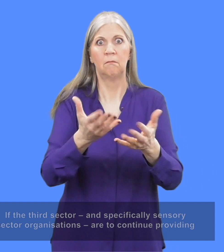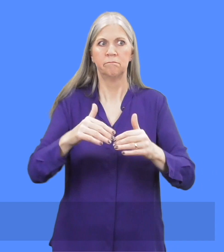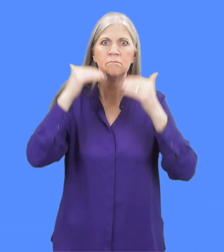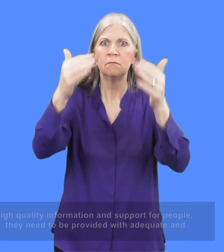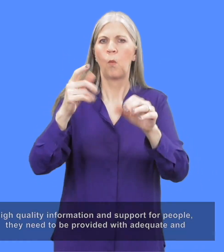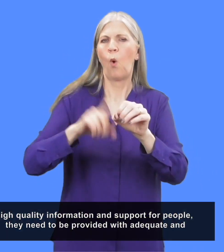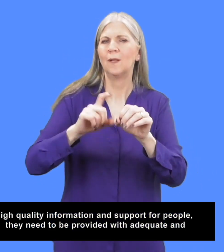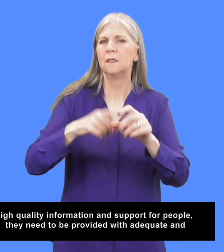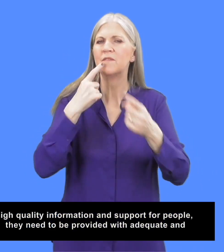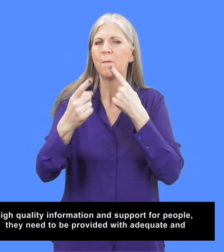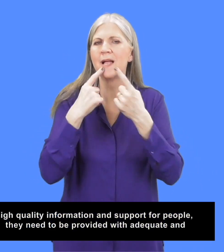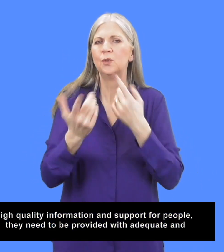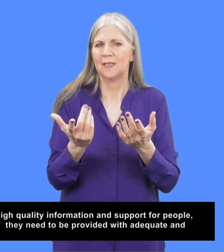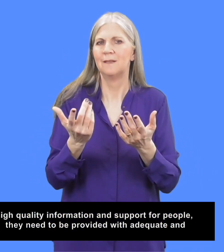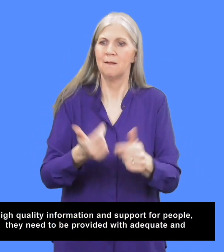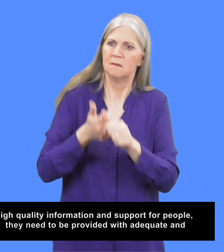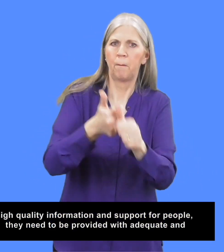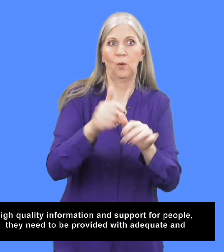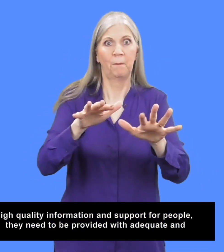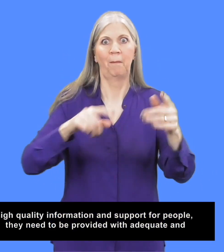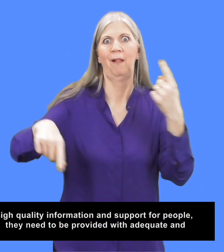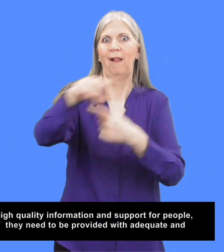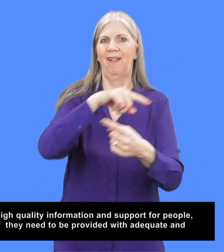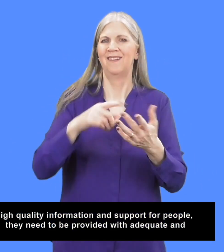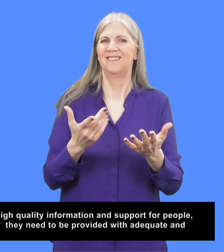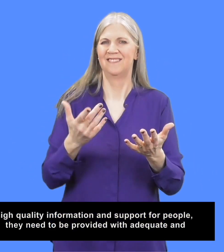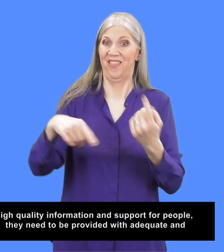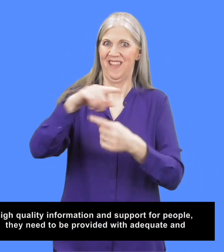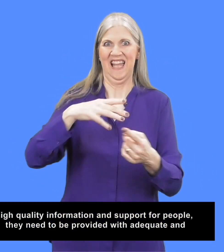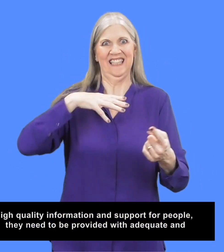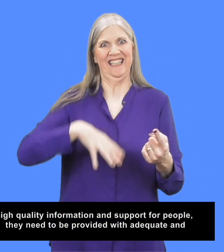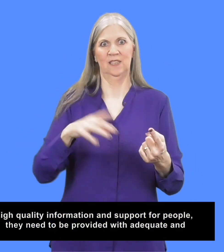quality information and support for people, they need to be provided with adequate